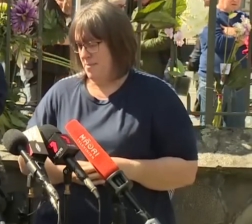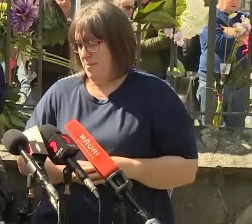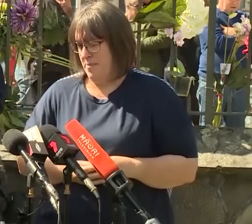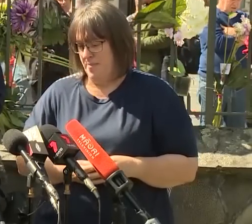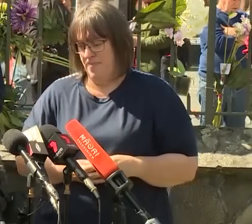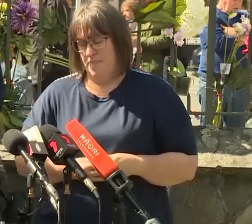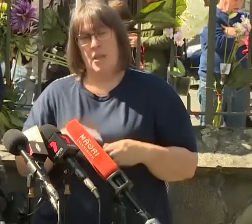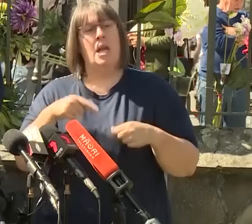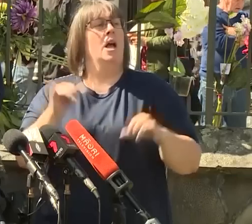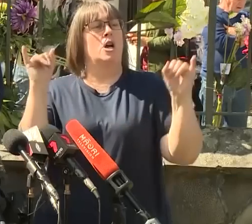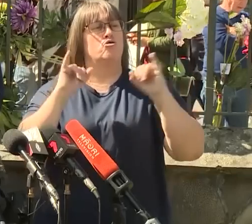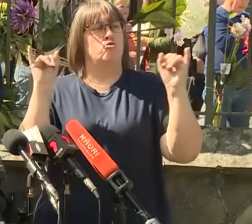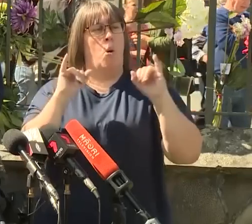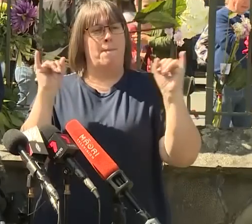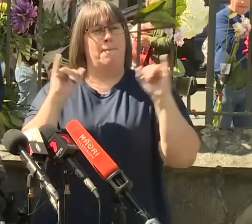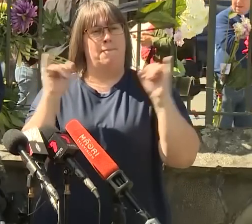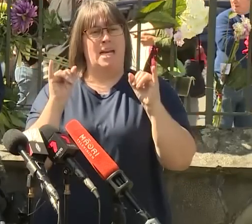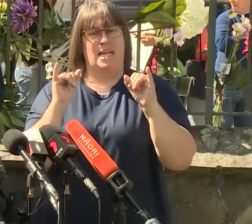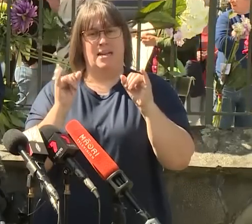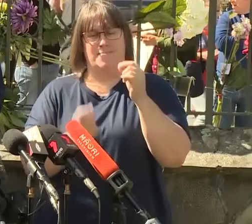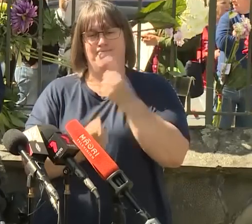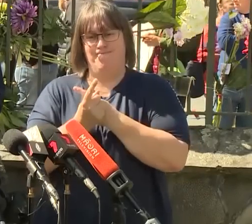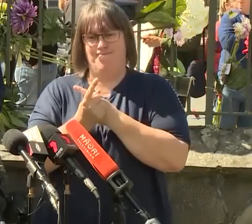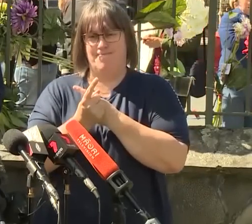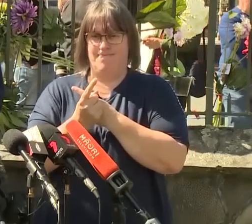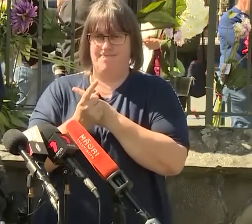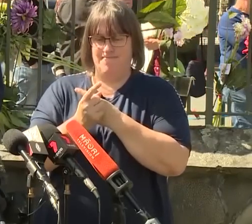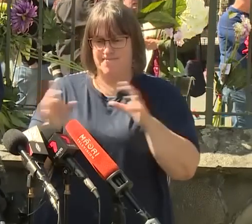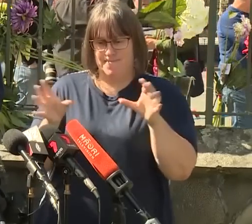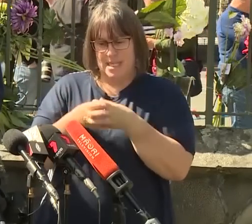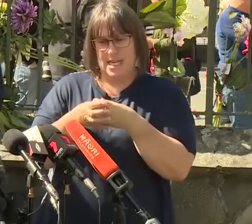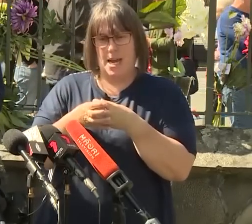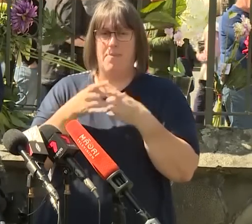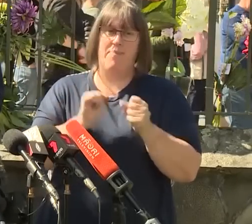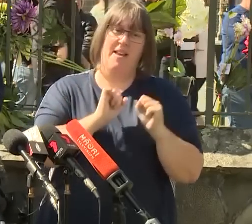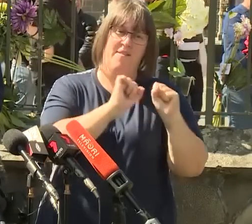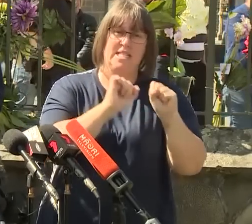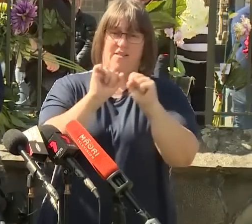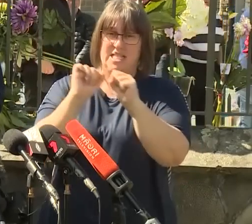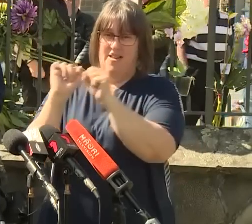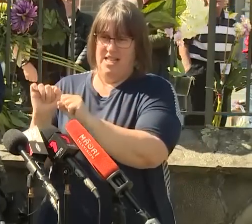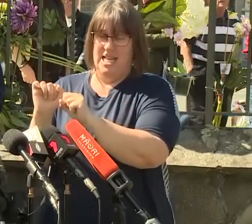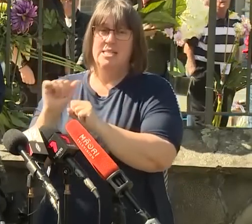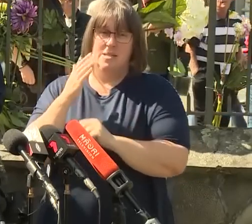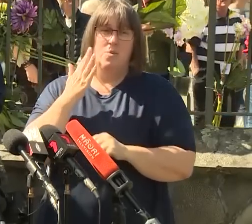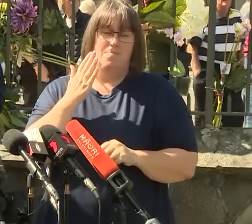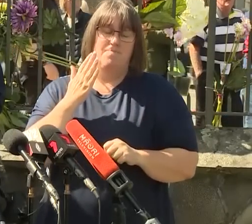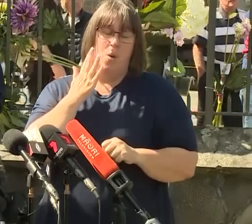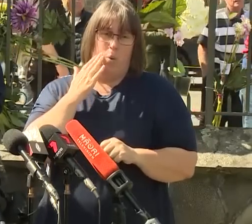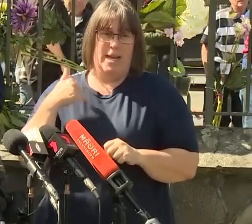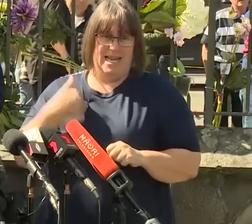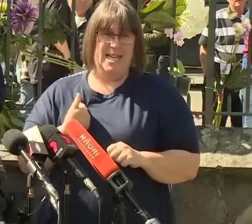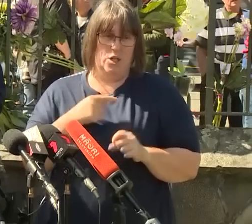Our traumatic incident teams are in constant contact, visiting and multiple visits where needed to